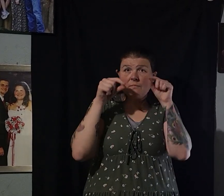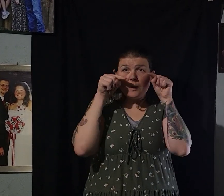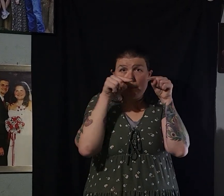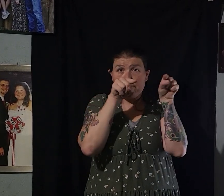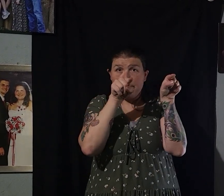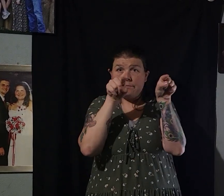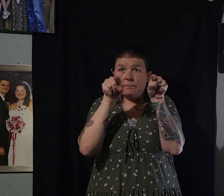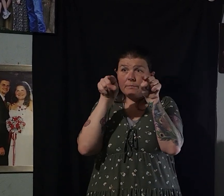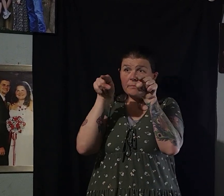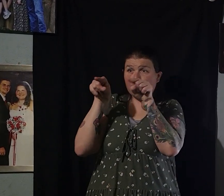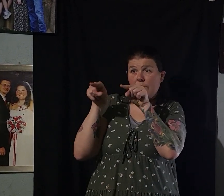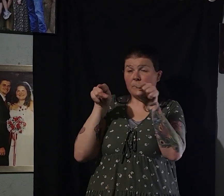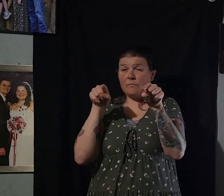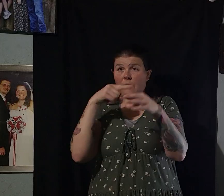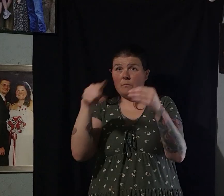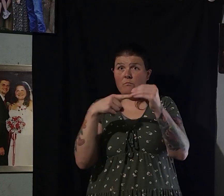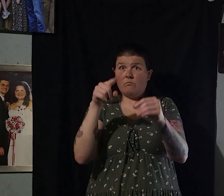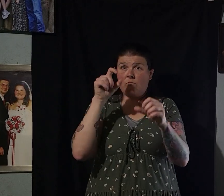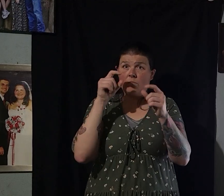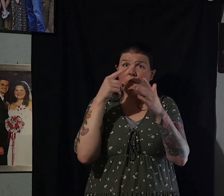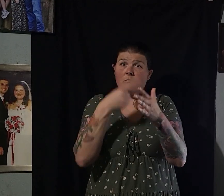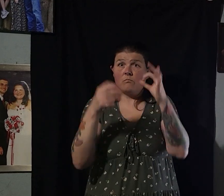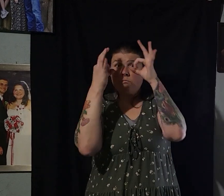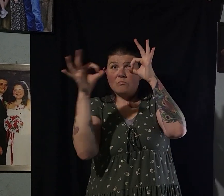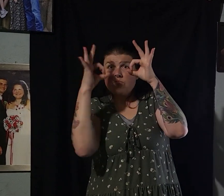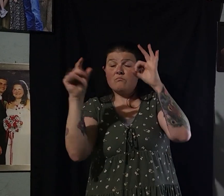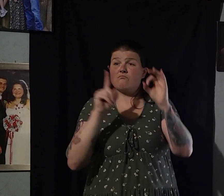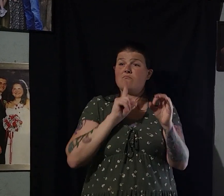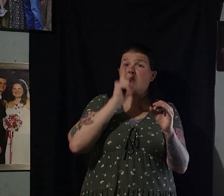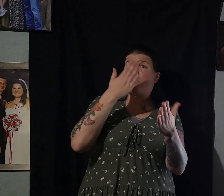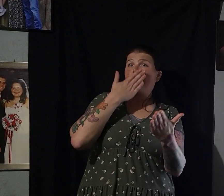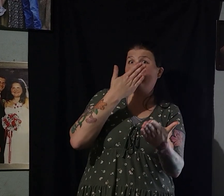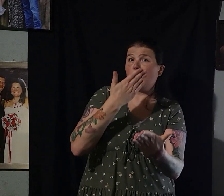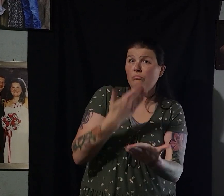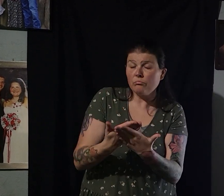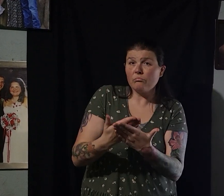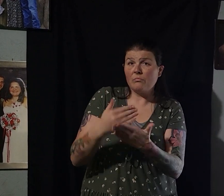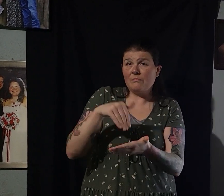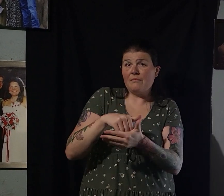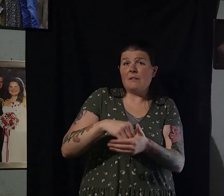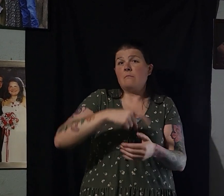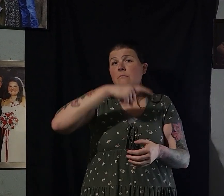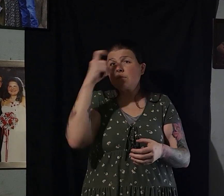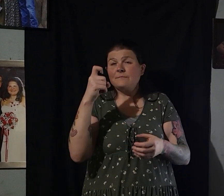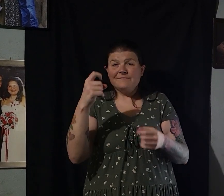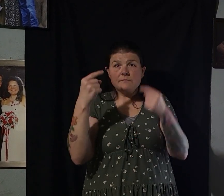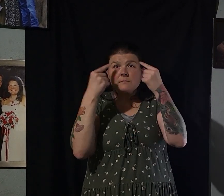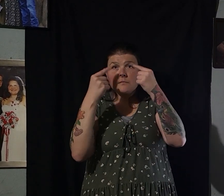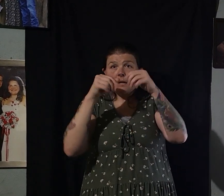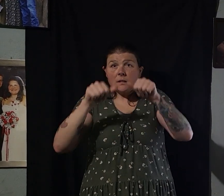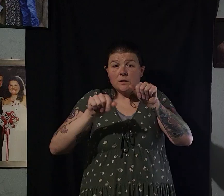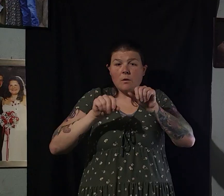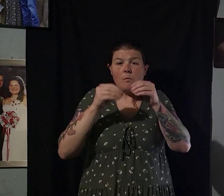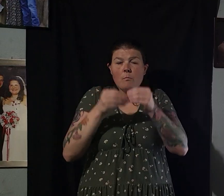Now, peering about is something chameleons are rather good at. That's because their eyes can move separately from each